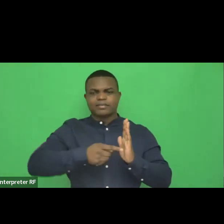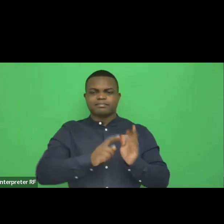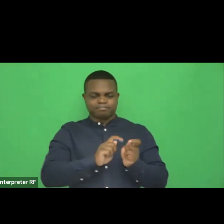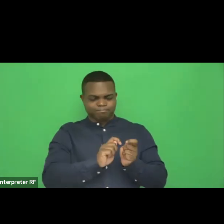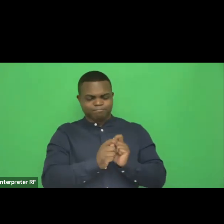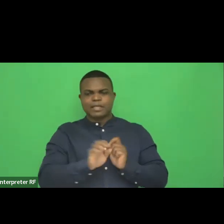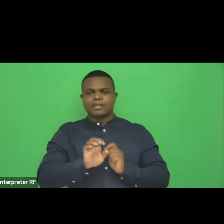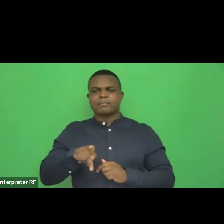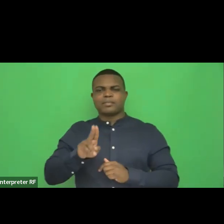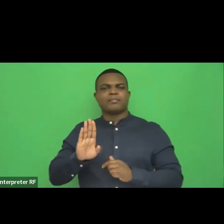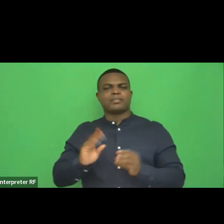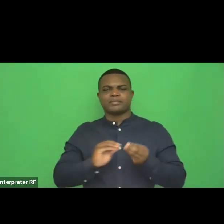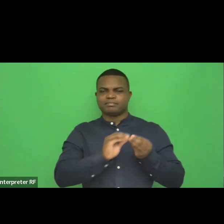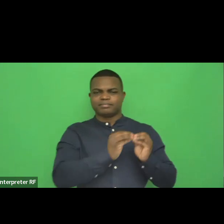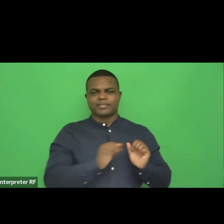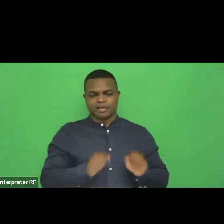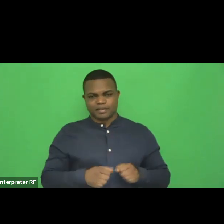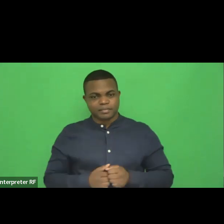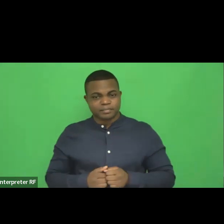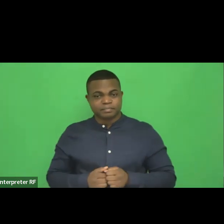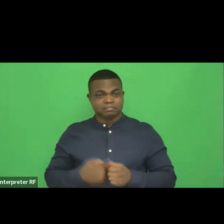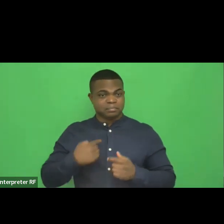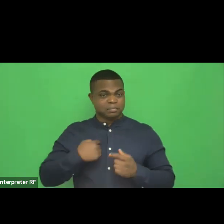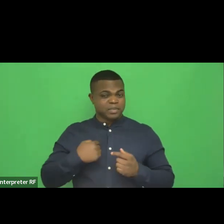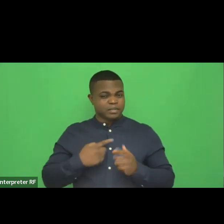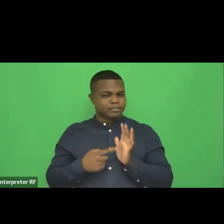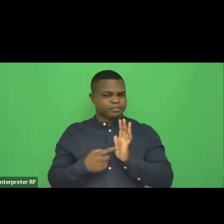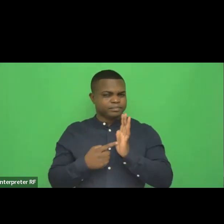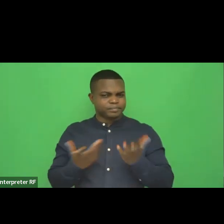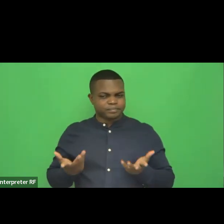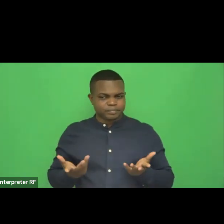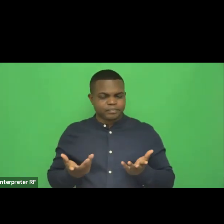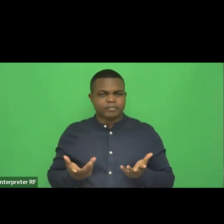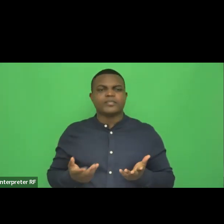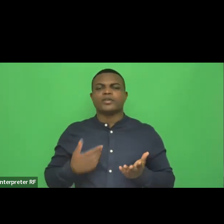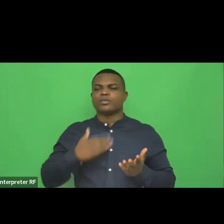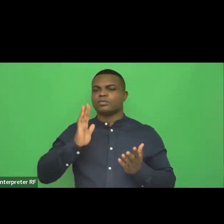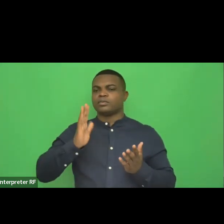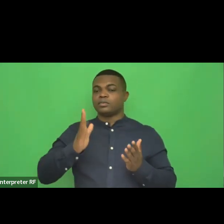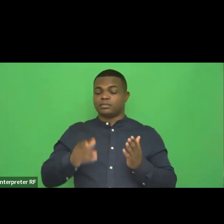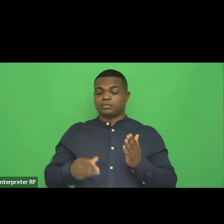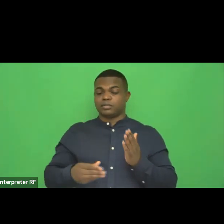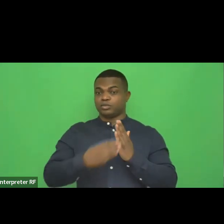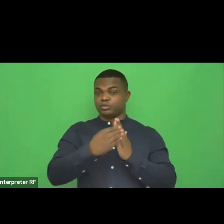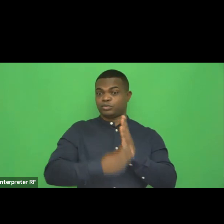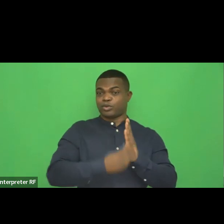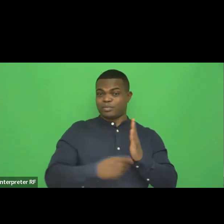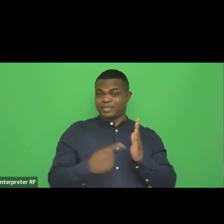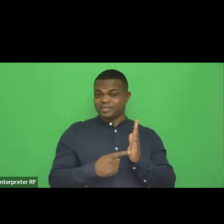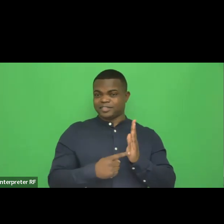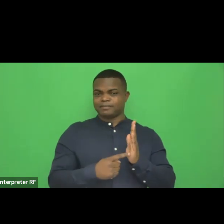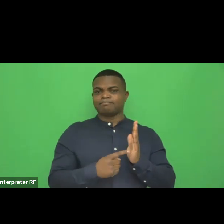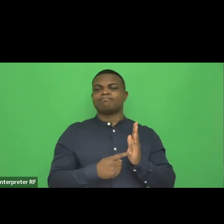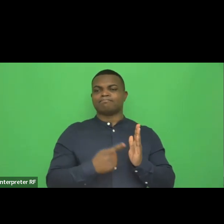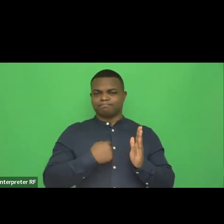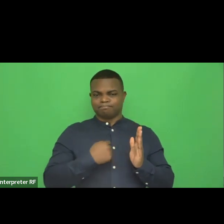to a document that I've downloaded from the EDF website. And I probably should have asked for permission for this demo,